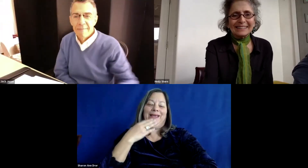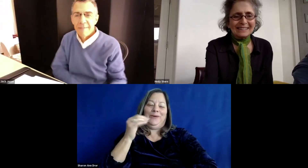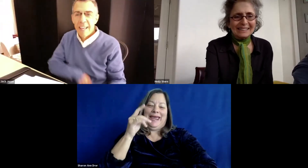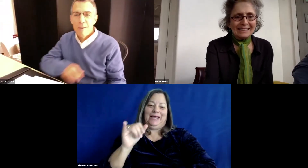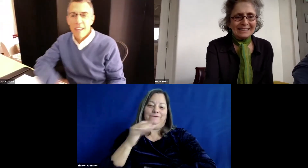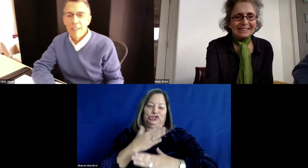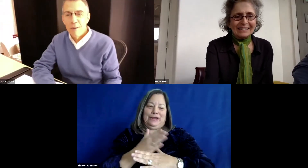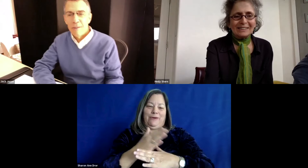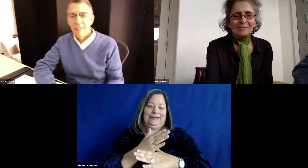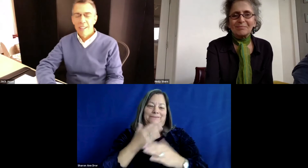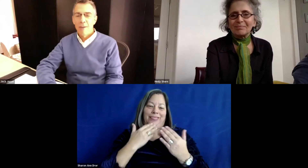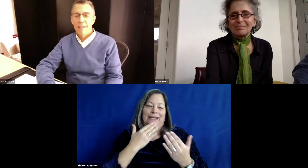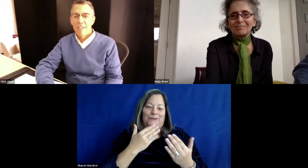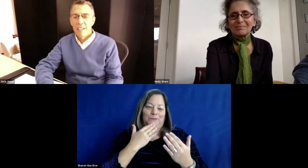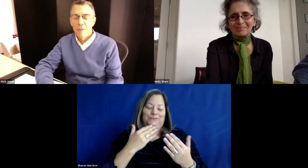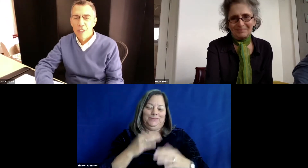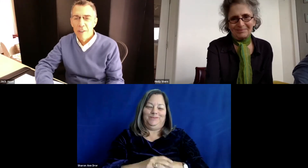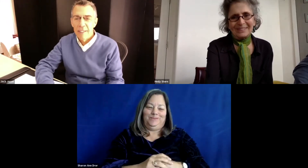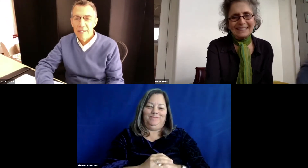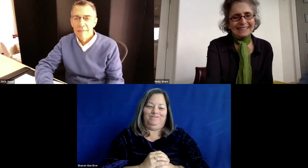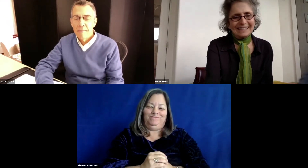Thank you, thank you. Thank you, Hedy. Thank you for sharing.